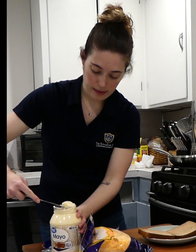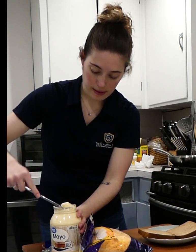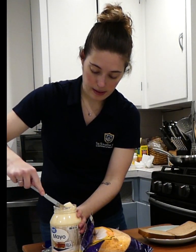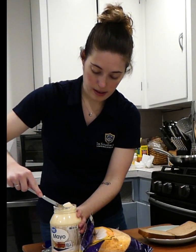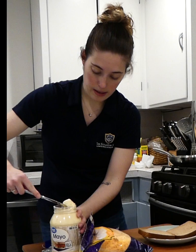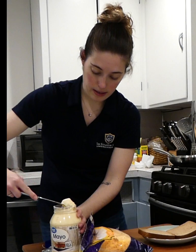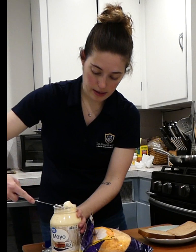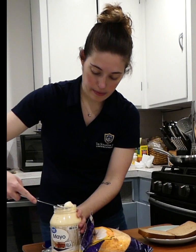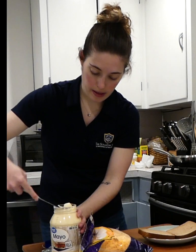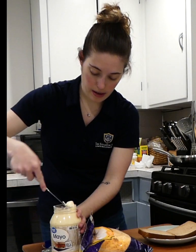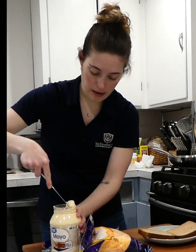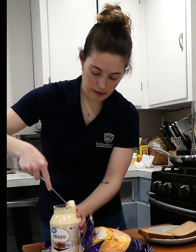Get some of that.